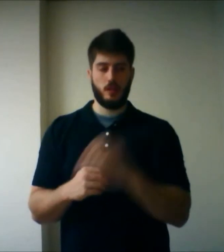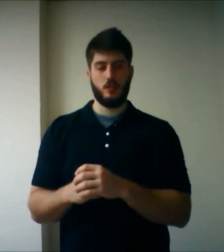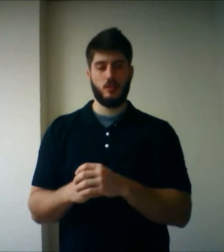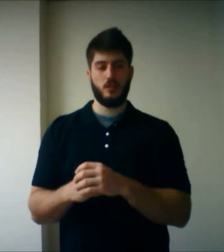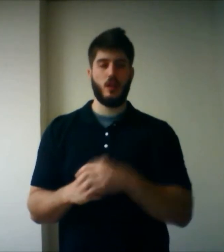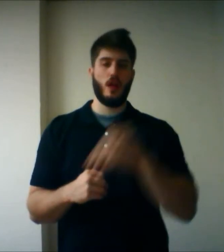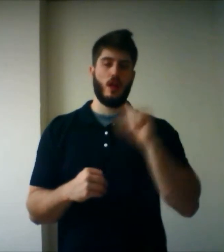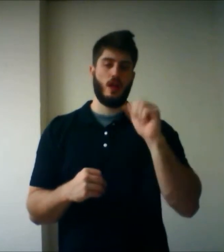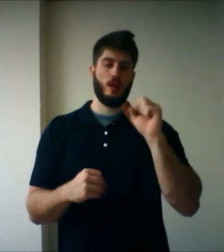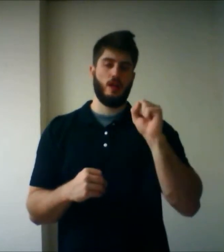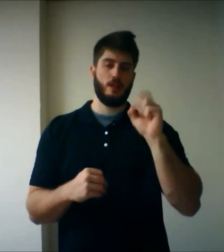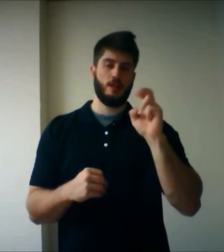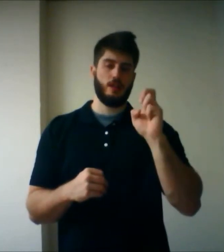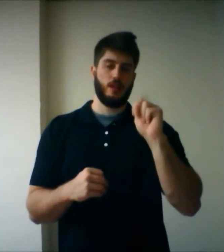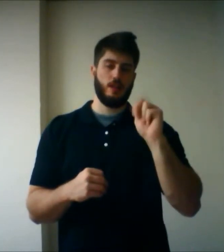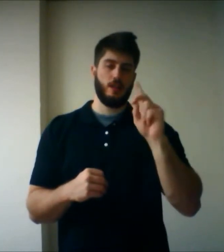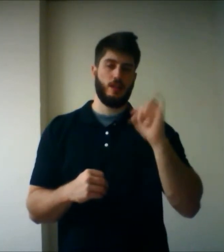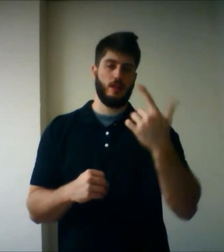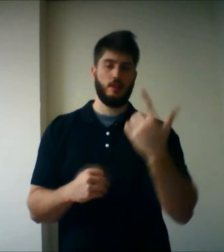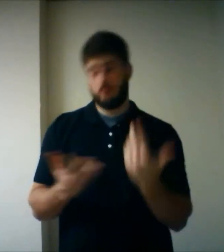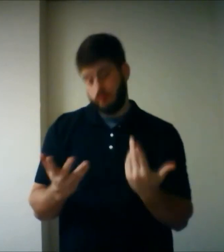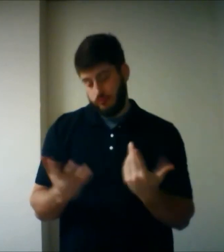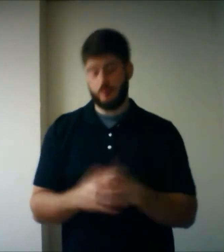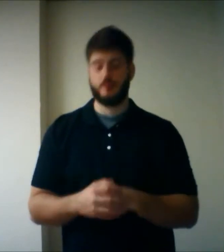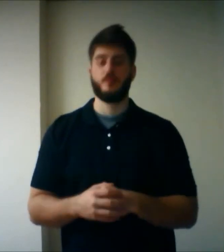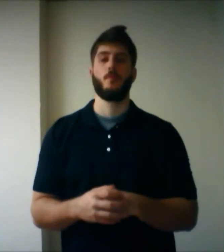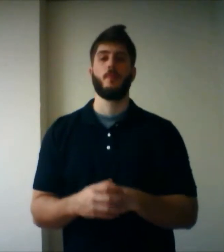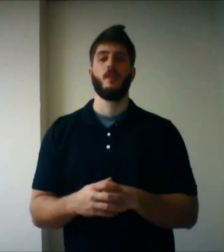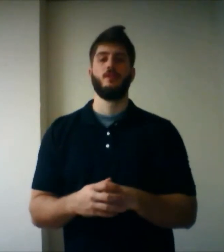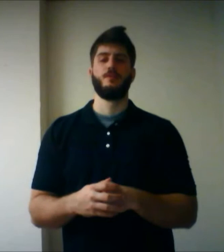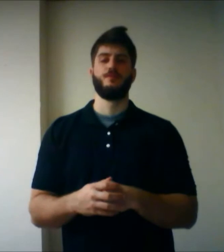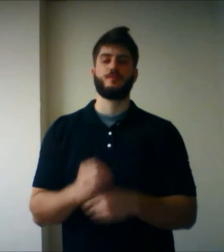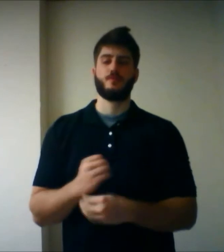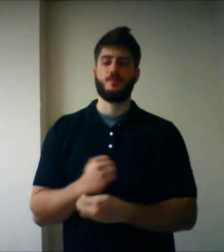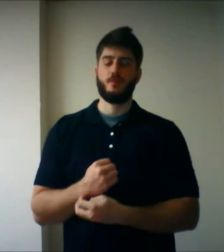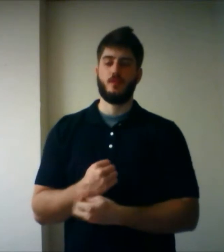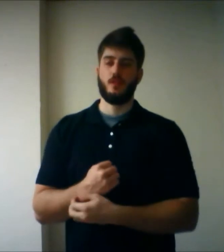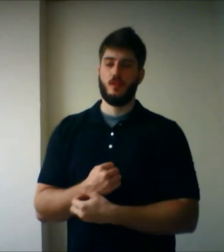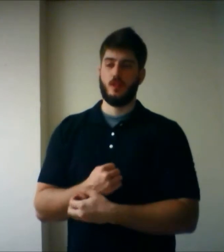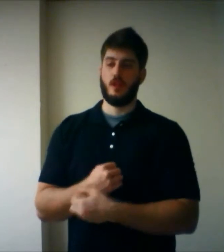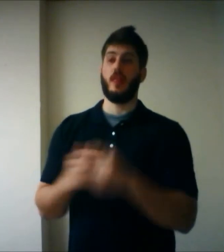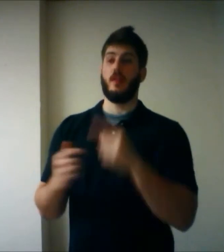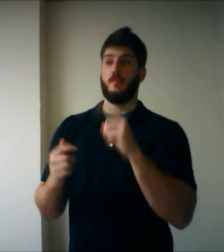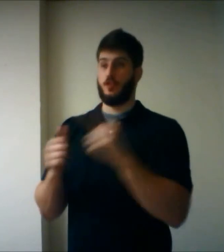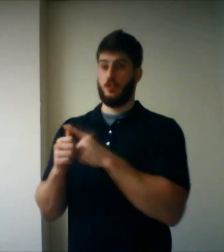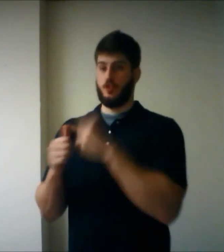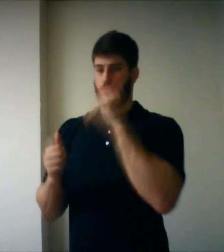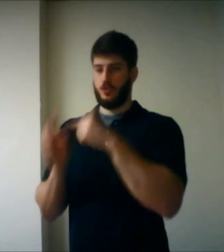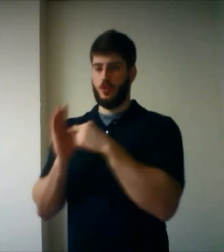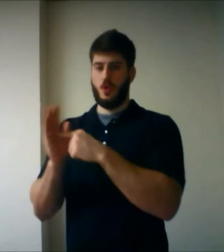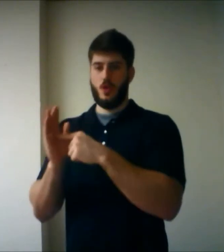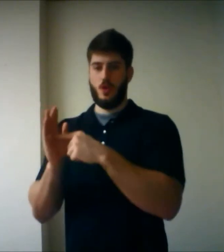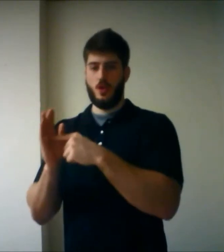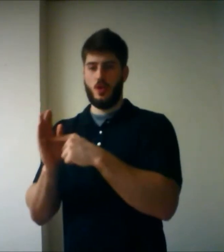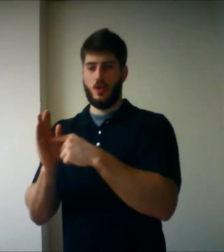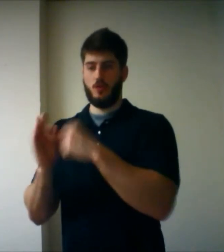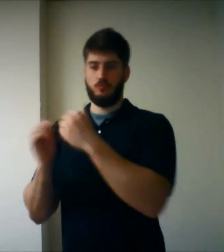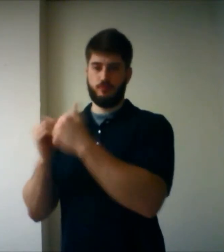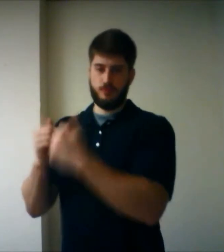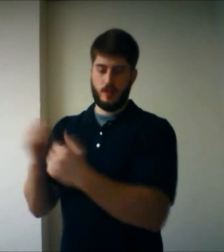ascending. So it will first of all sort on last name and then on company name. And I can